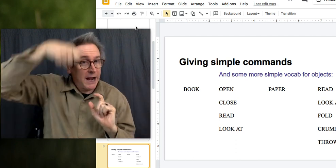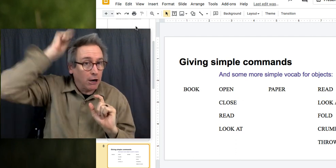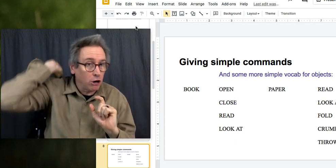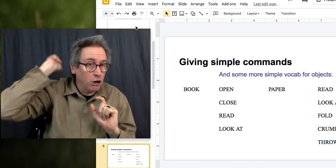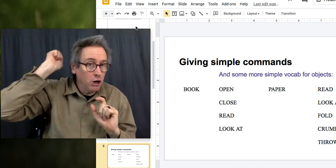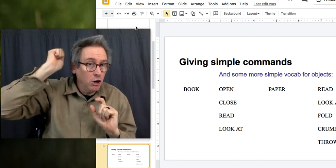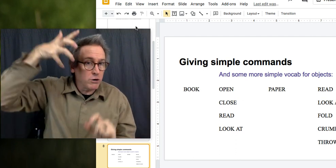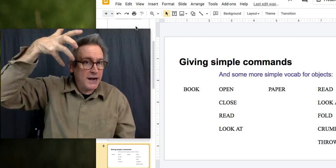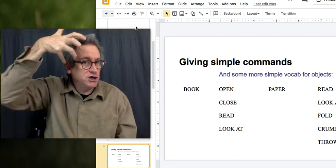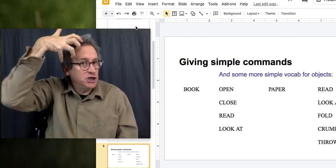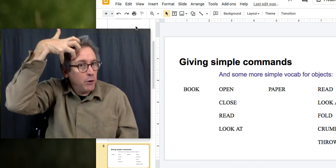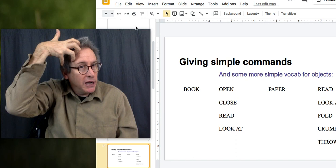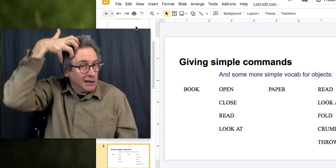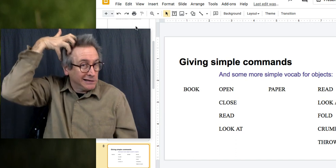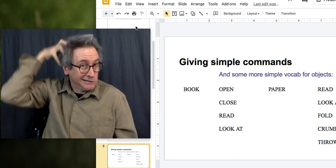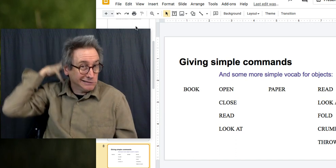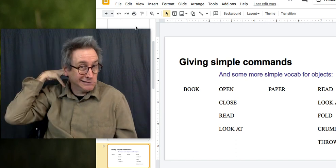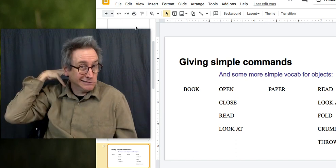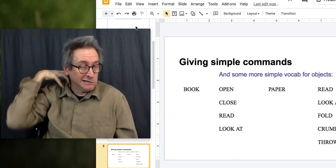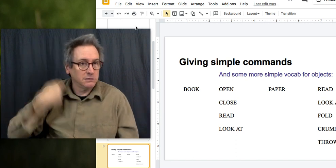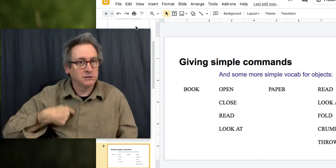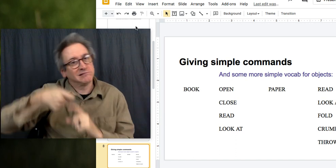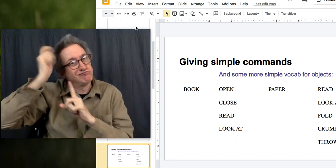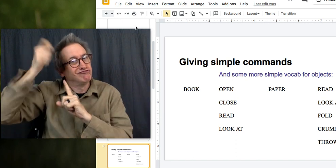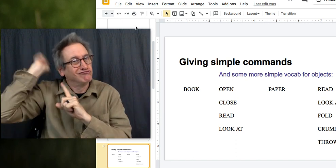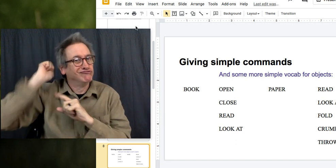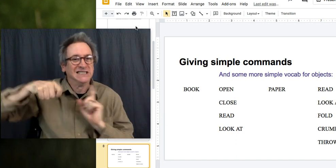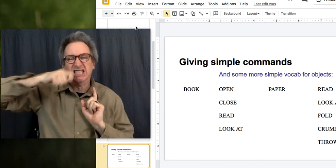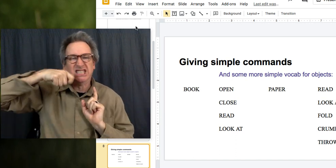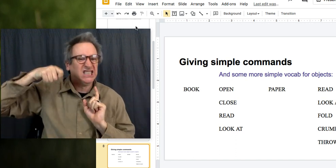your hair. We're not actually showing just